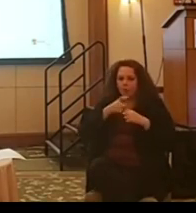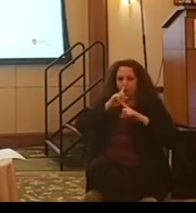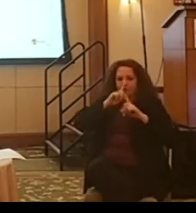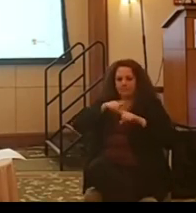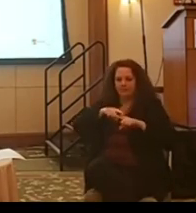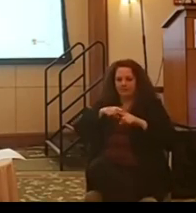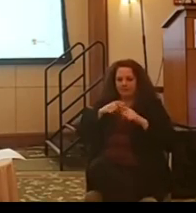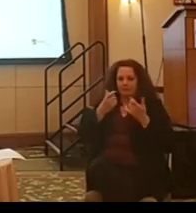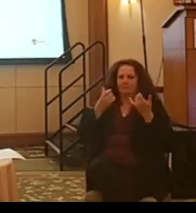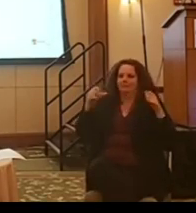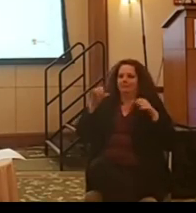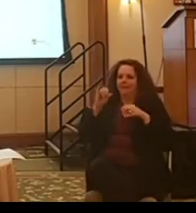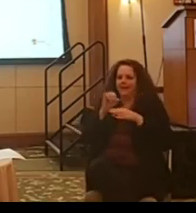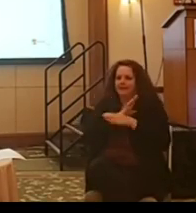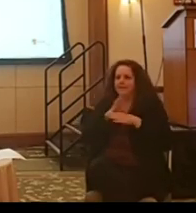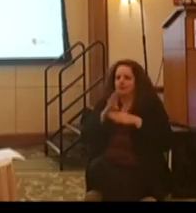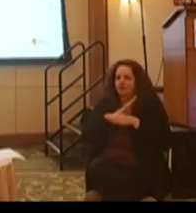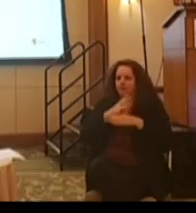healthcare.